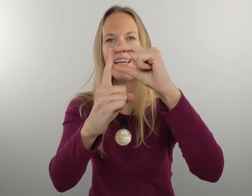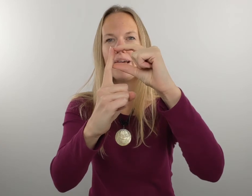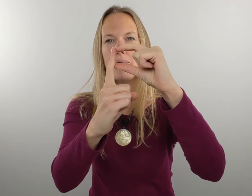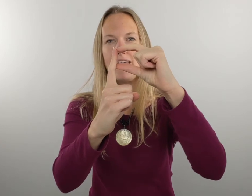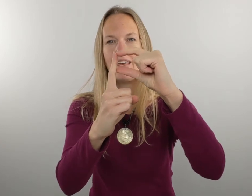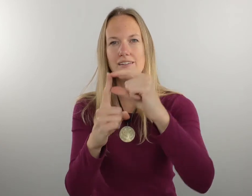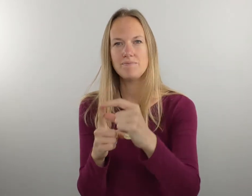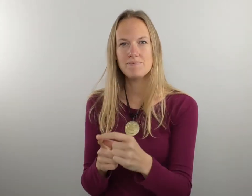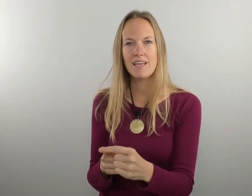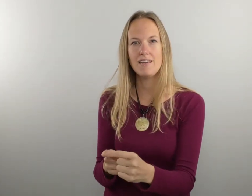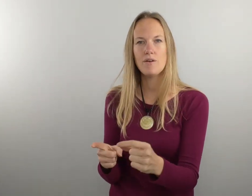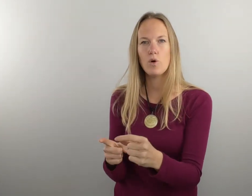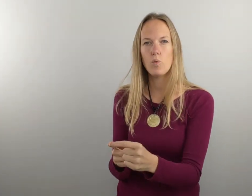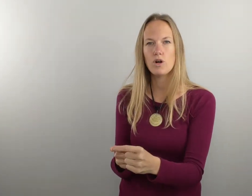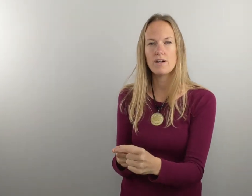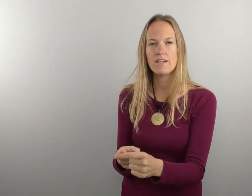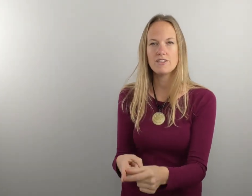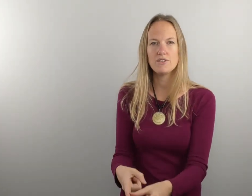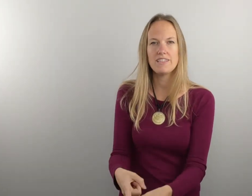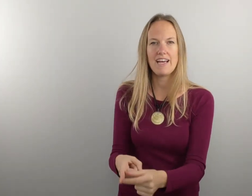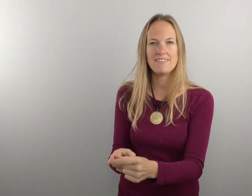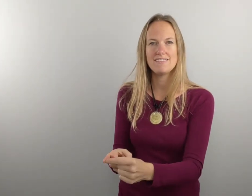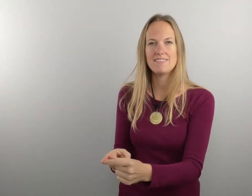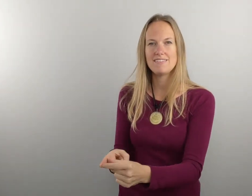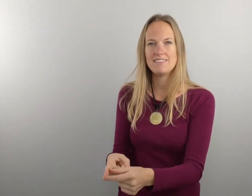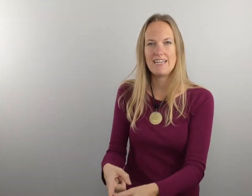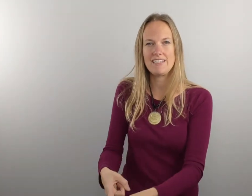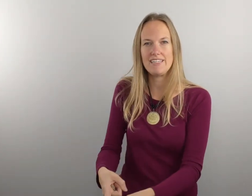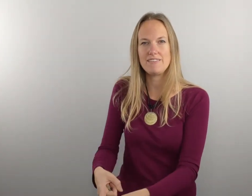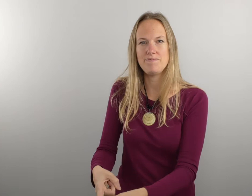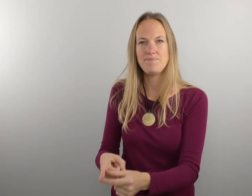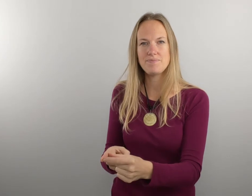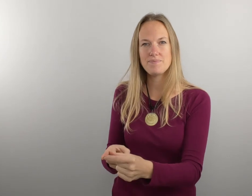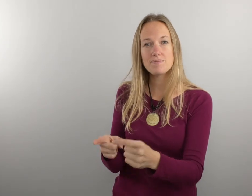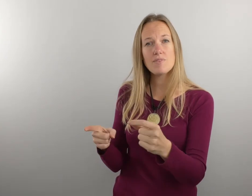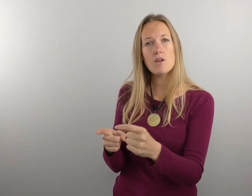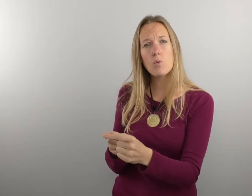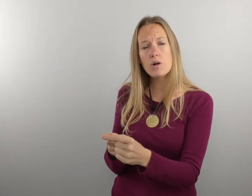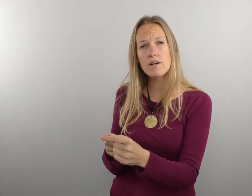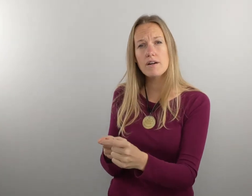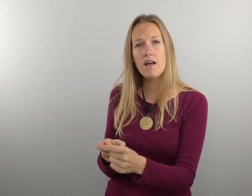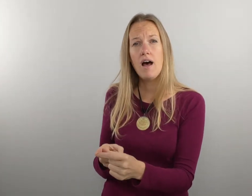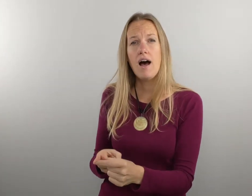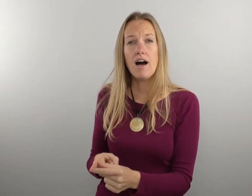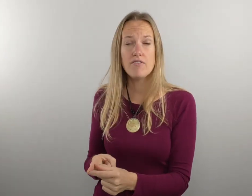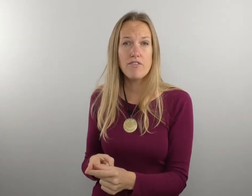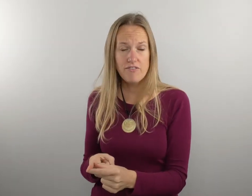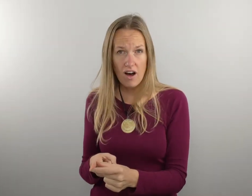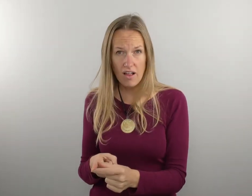a P, okay? Word, and you're doing that down here. Word of the